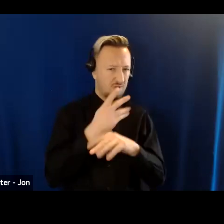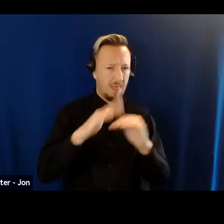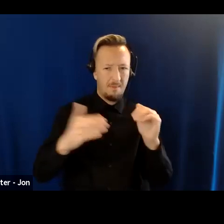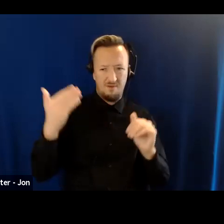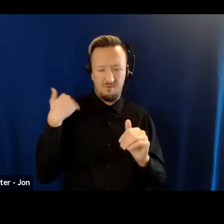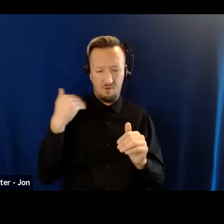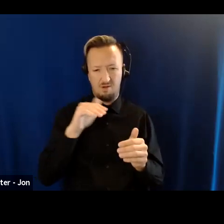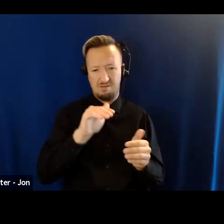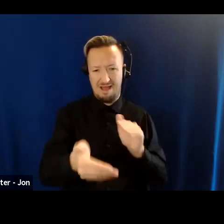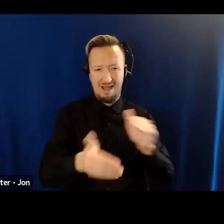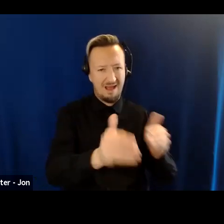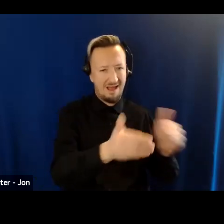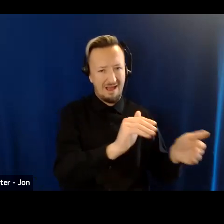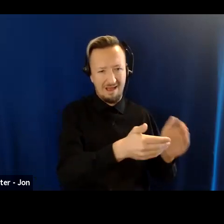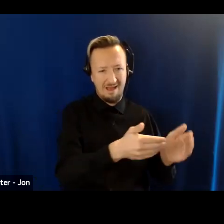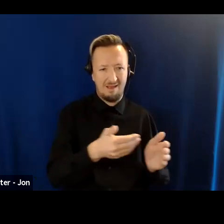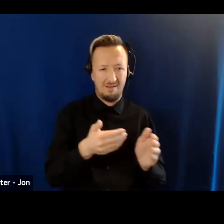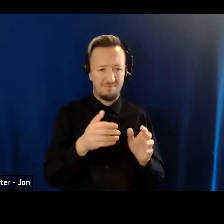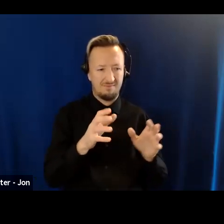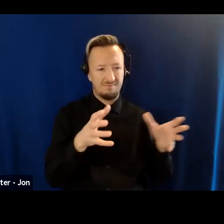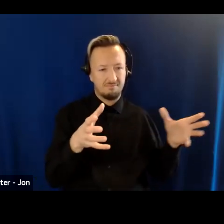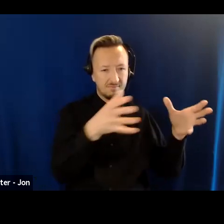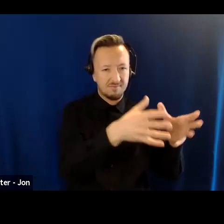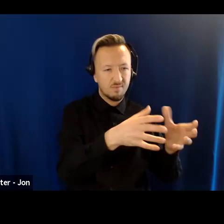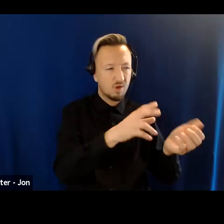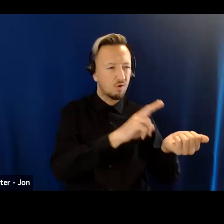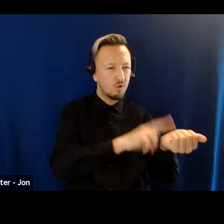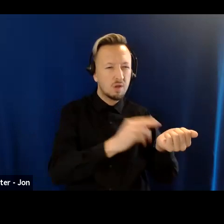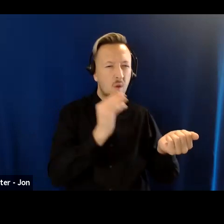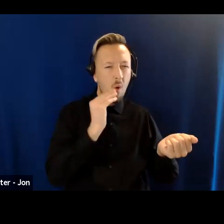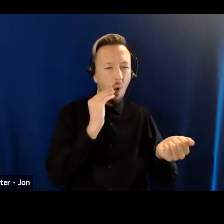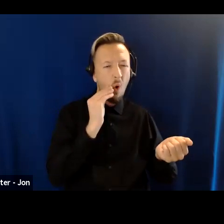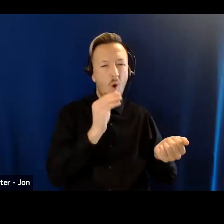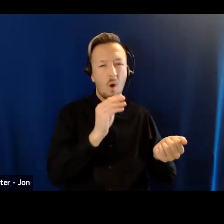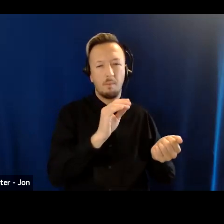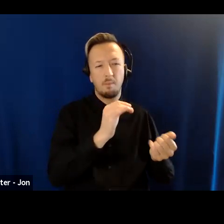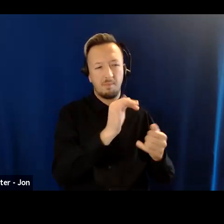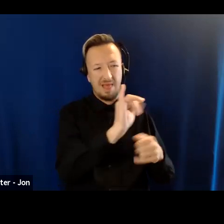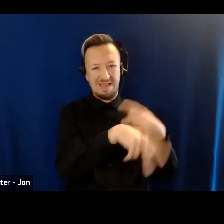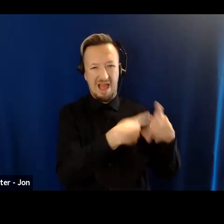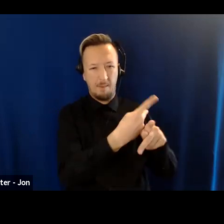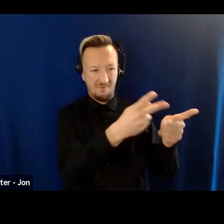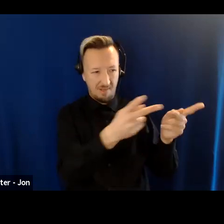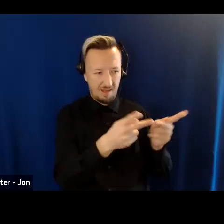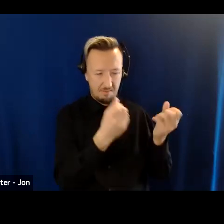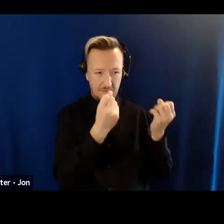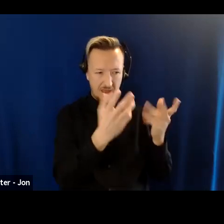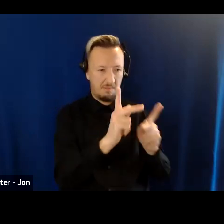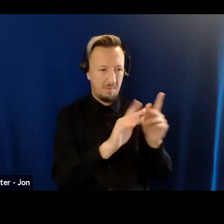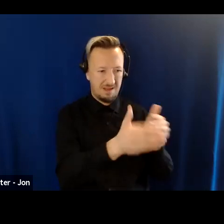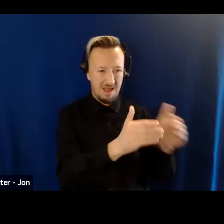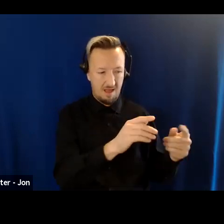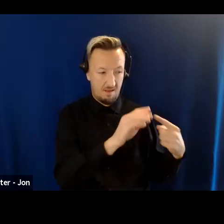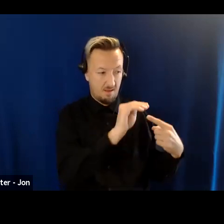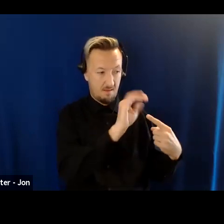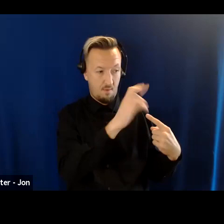have died in congregate facilities since March, and looking forward to talking